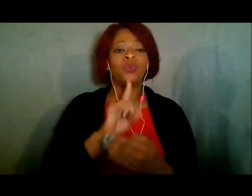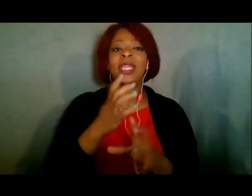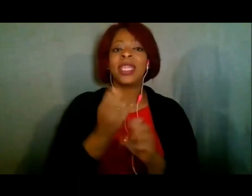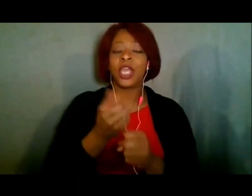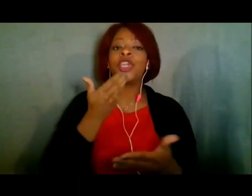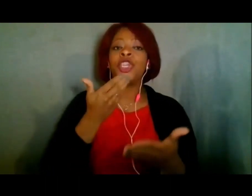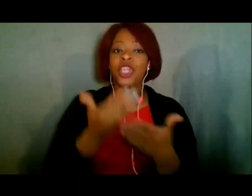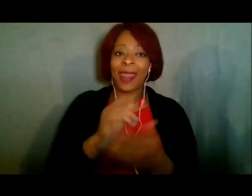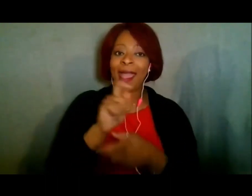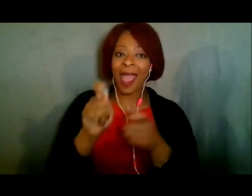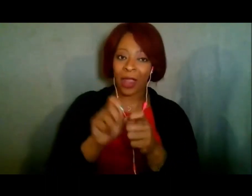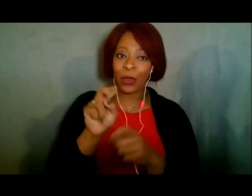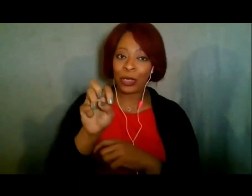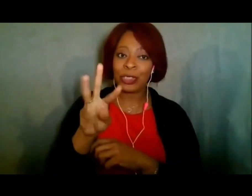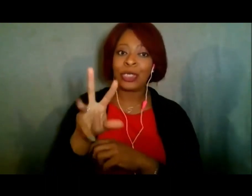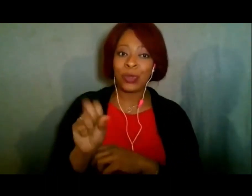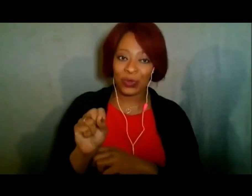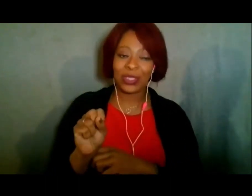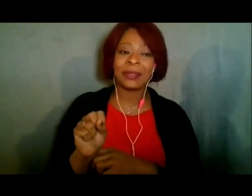news. And I'm